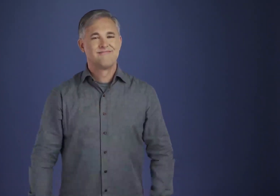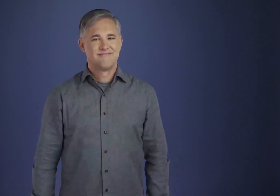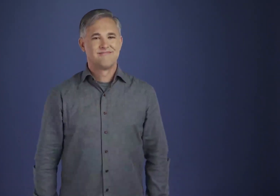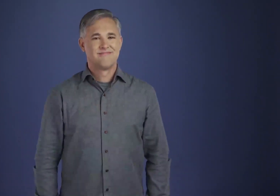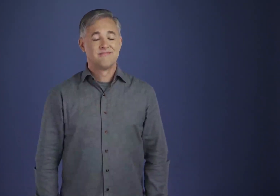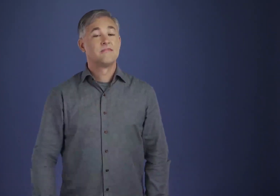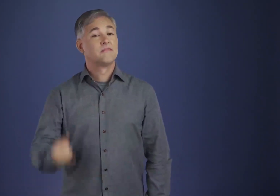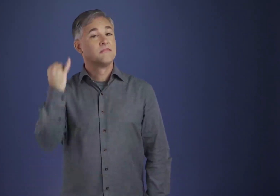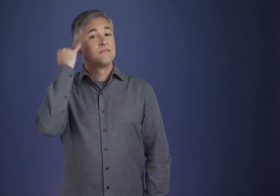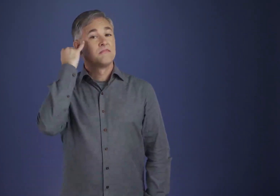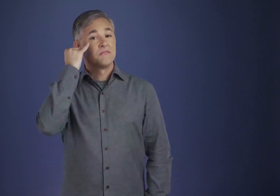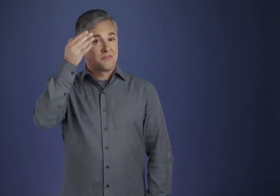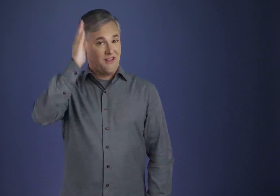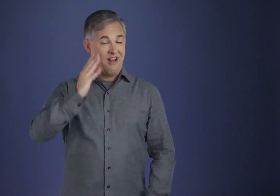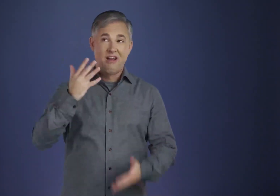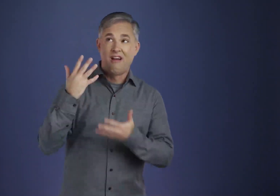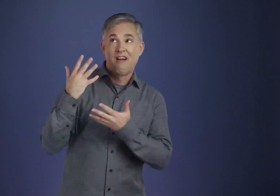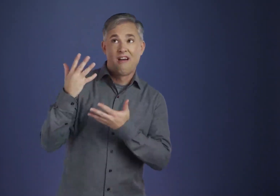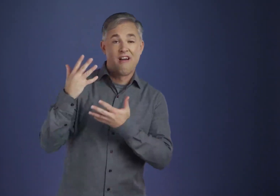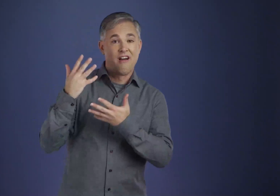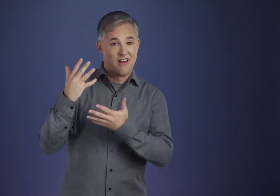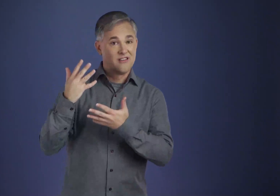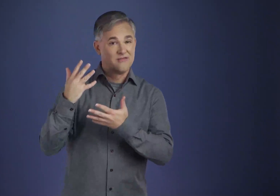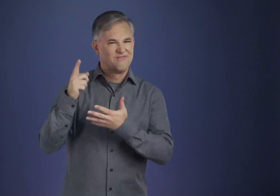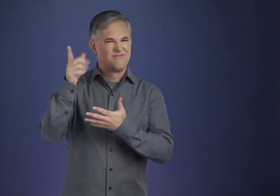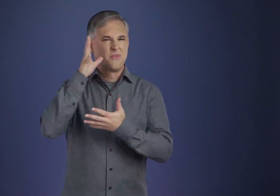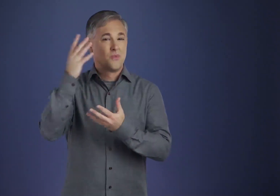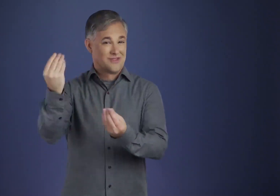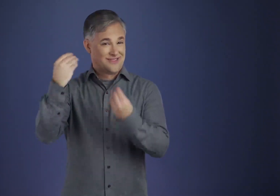And every AA meeting is an assurance that